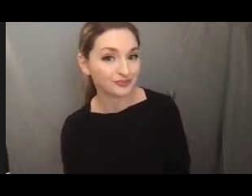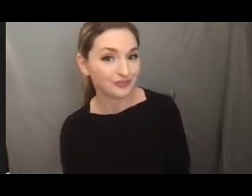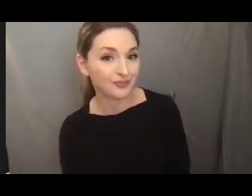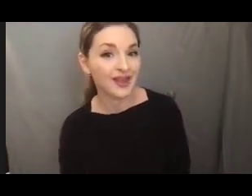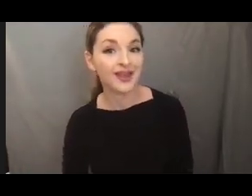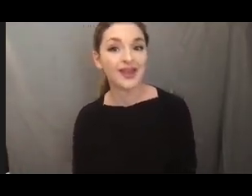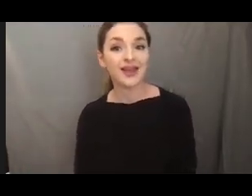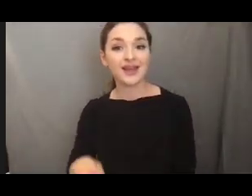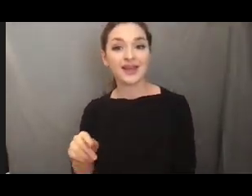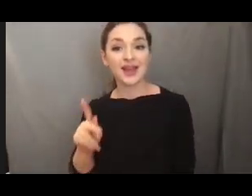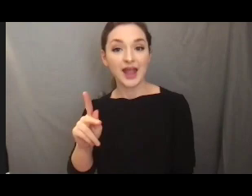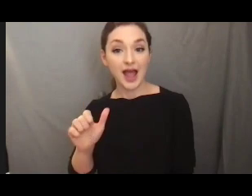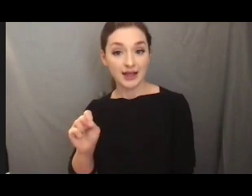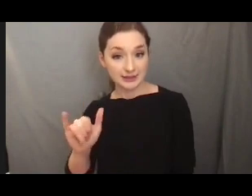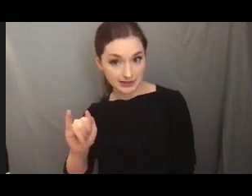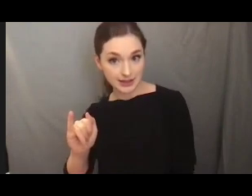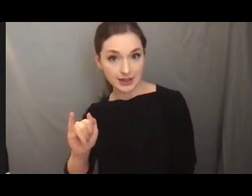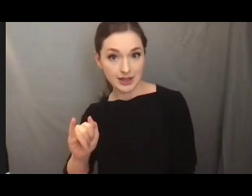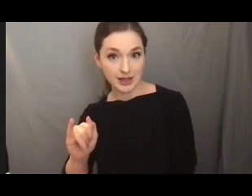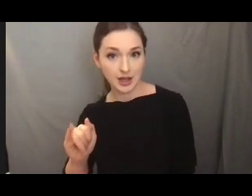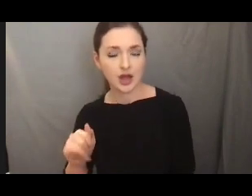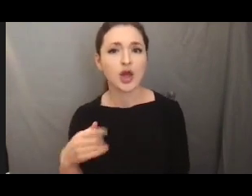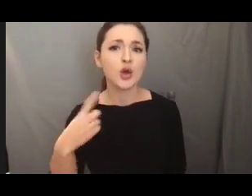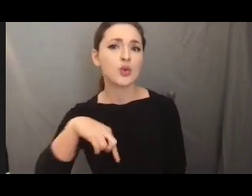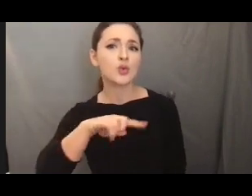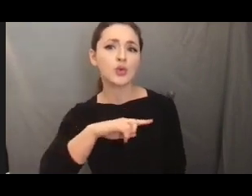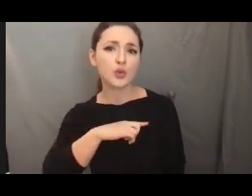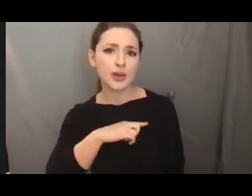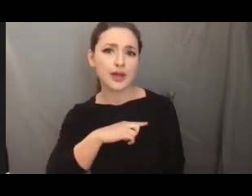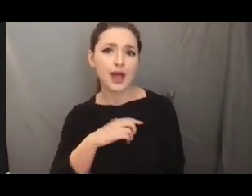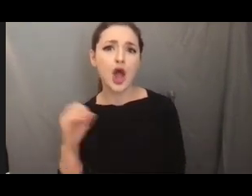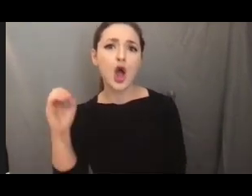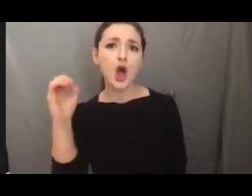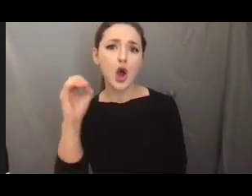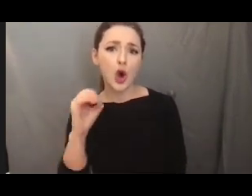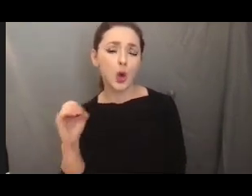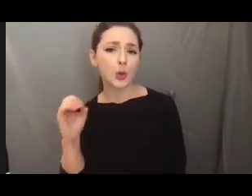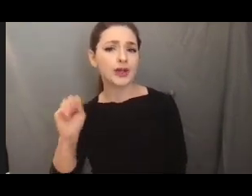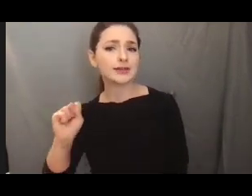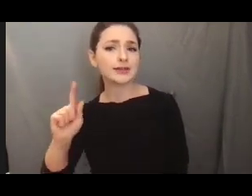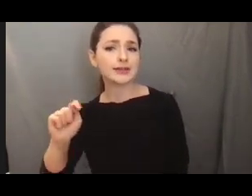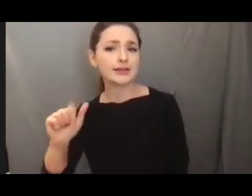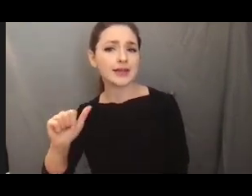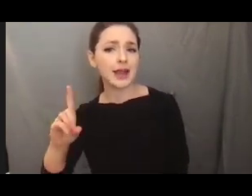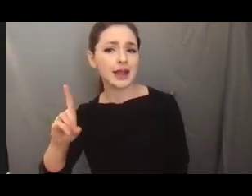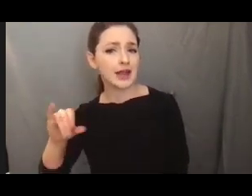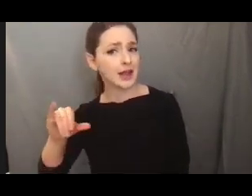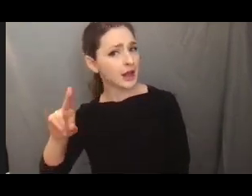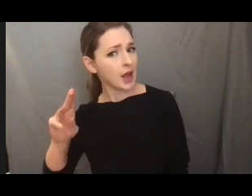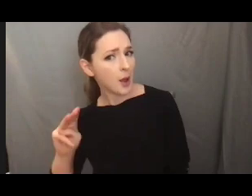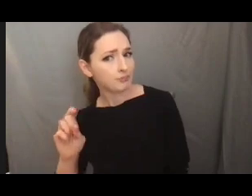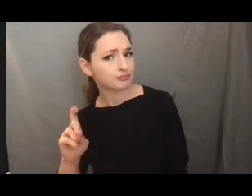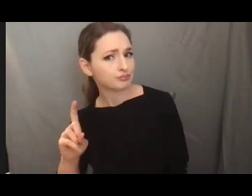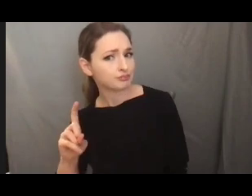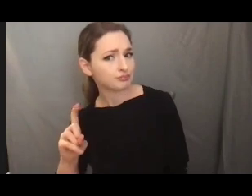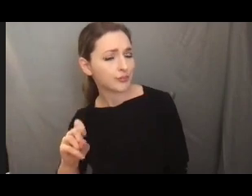you doing? Are we at Where did it all go? the Oregon Stadium? No, we are at the John Jaqua